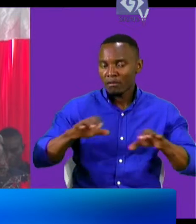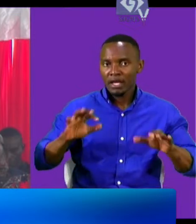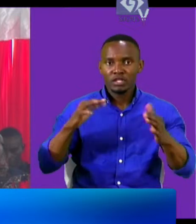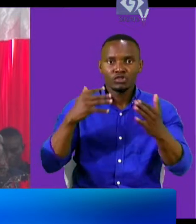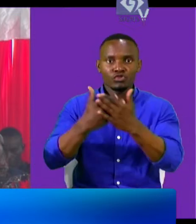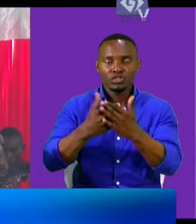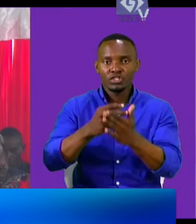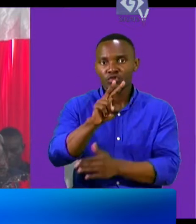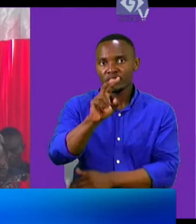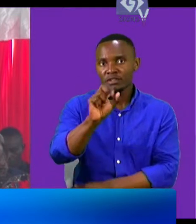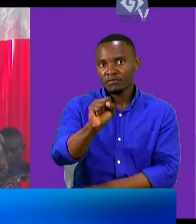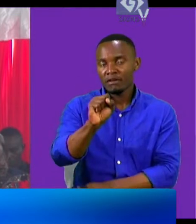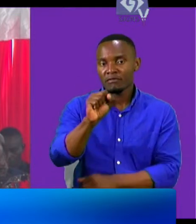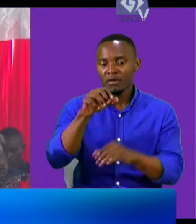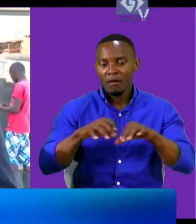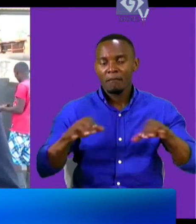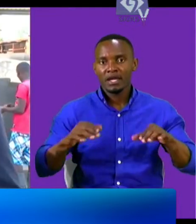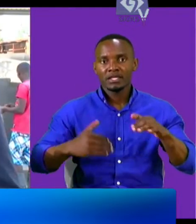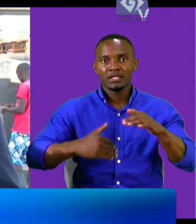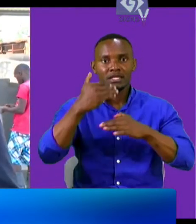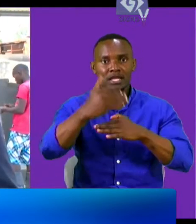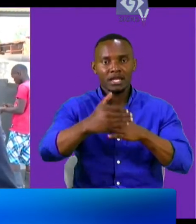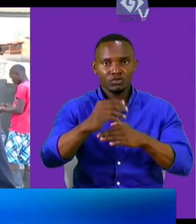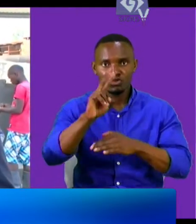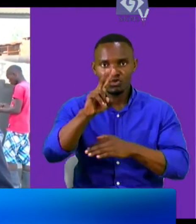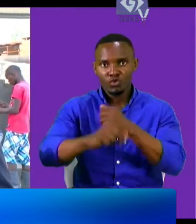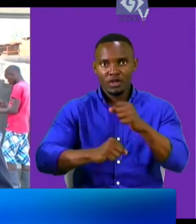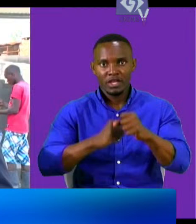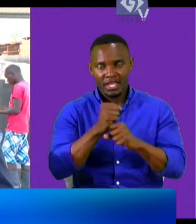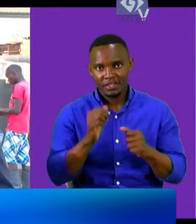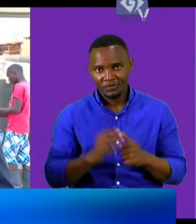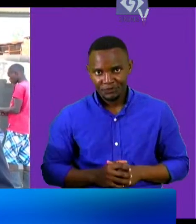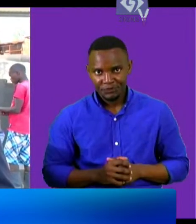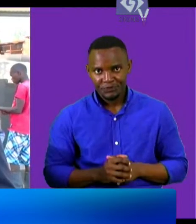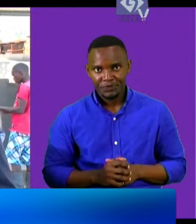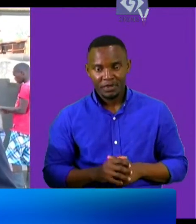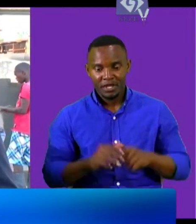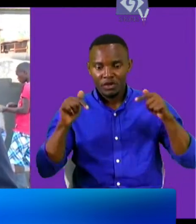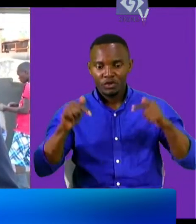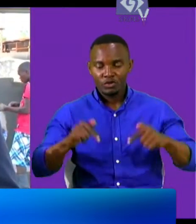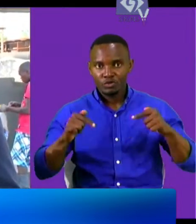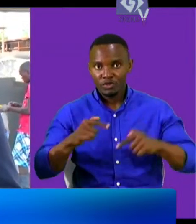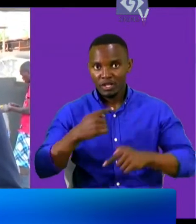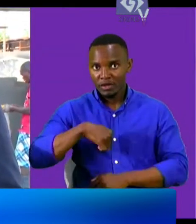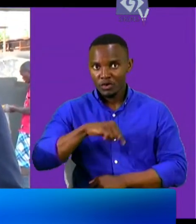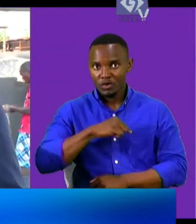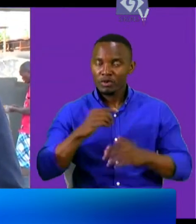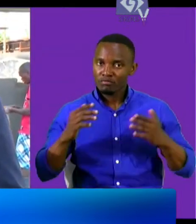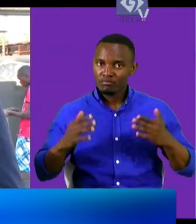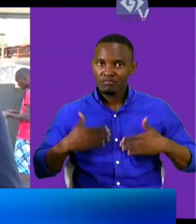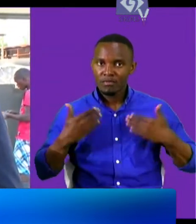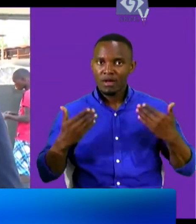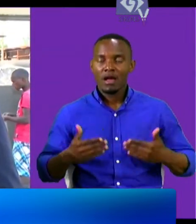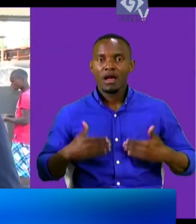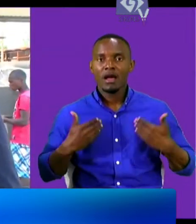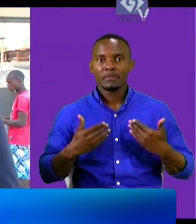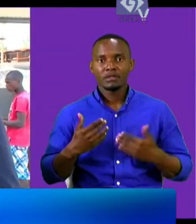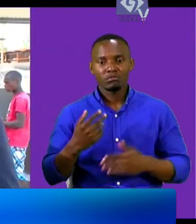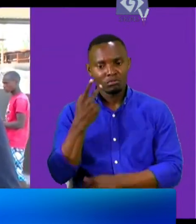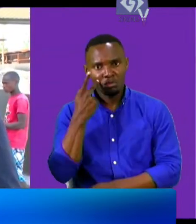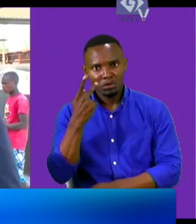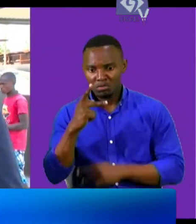the next 2 years. Today we are happy to come here at Togonye to see the progress